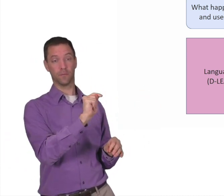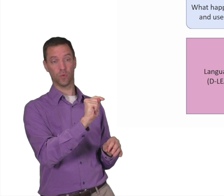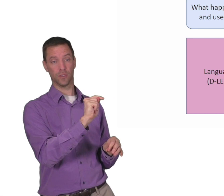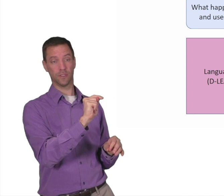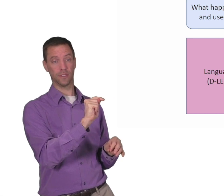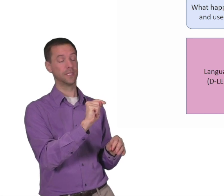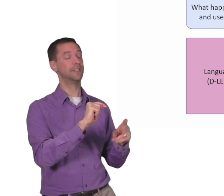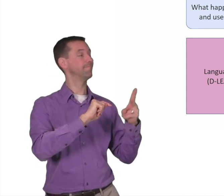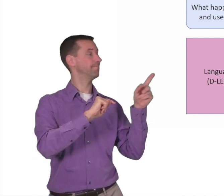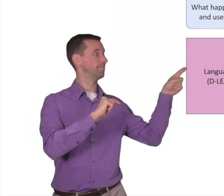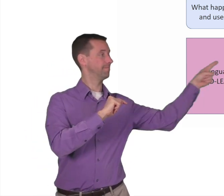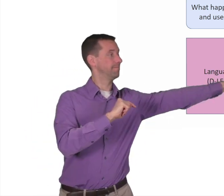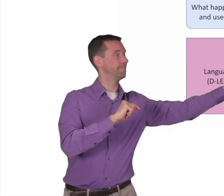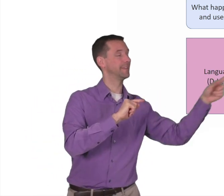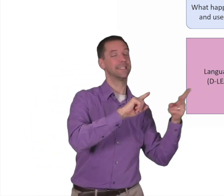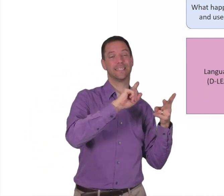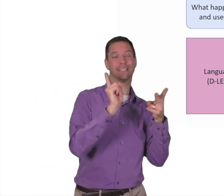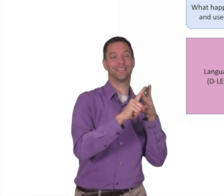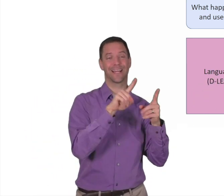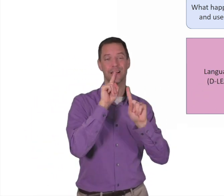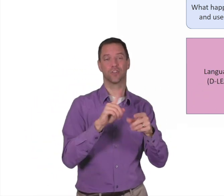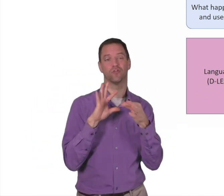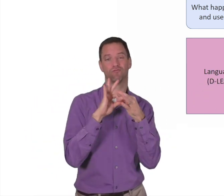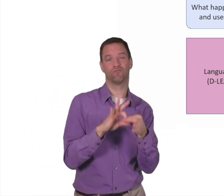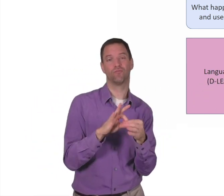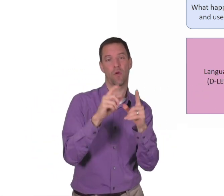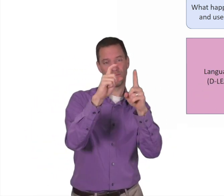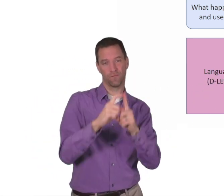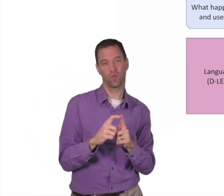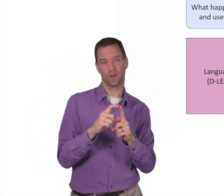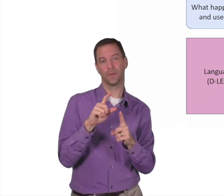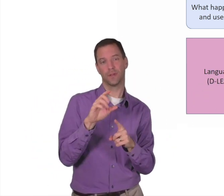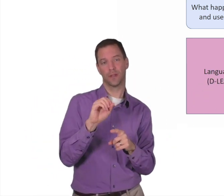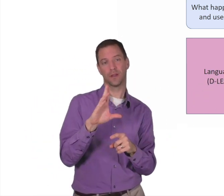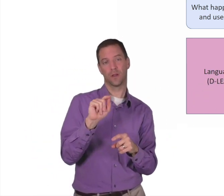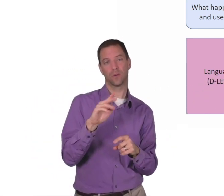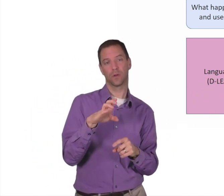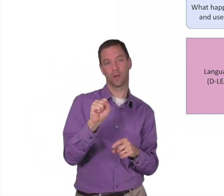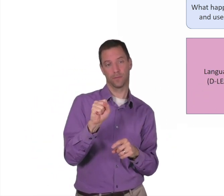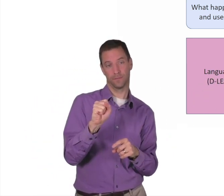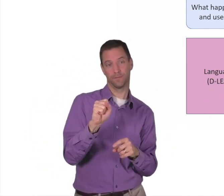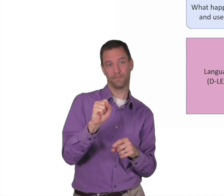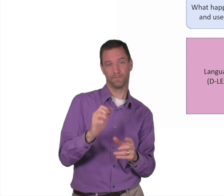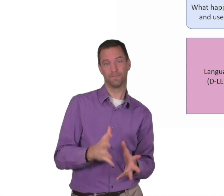about language input, and the second answer is about vocabulary outcomes.